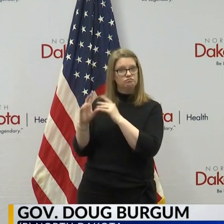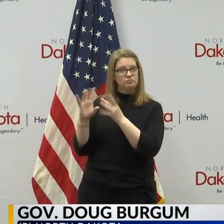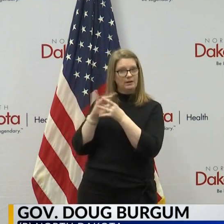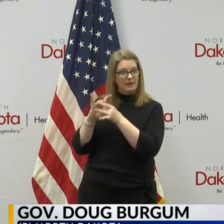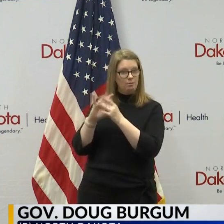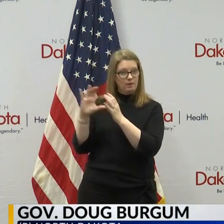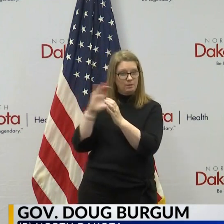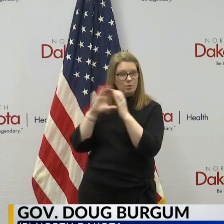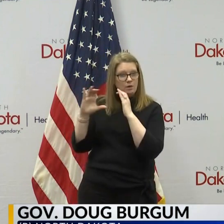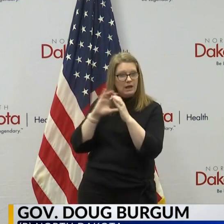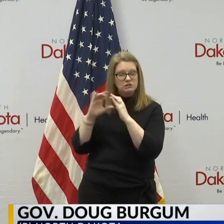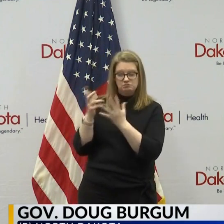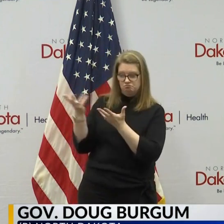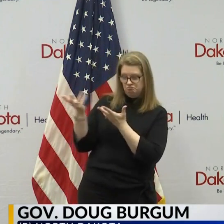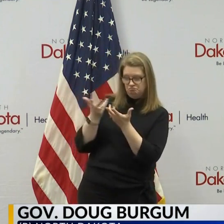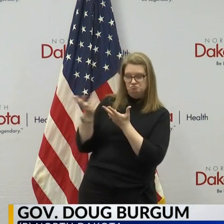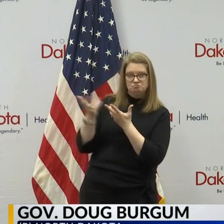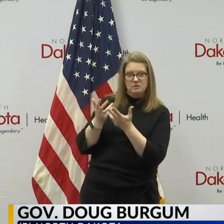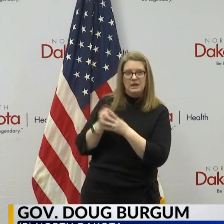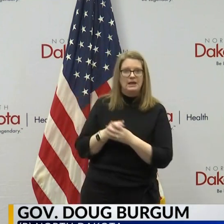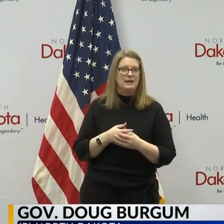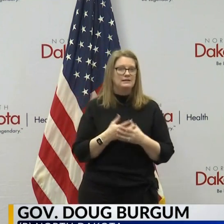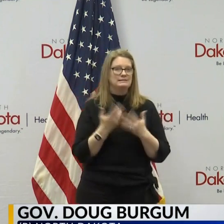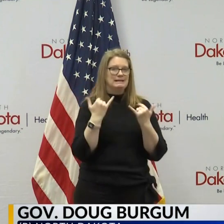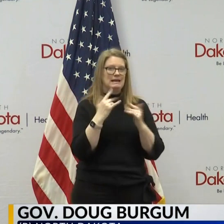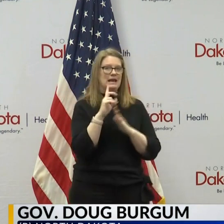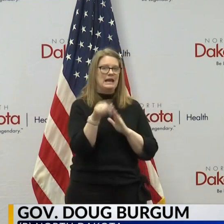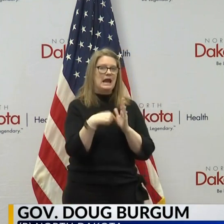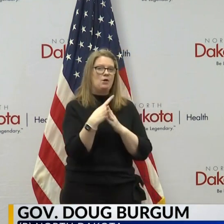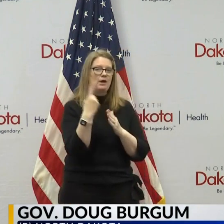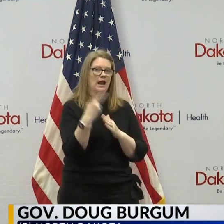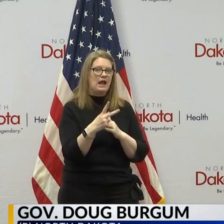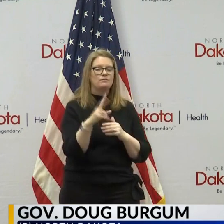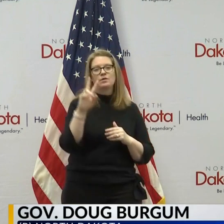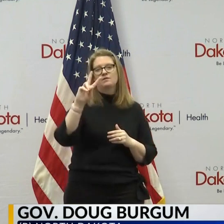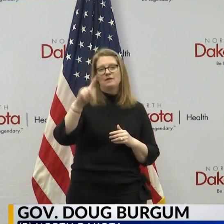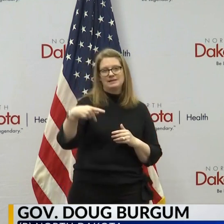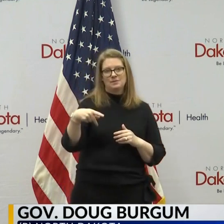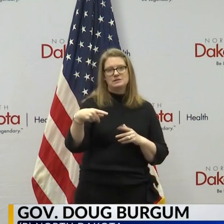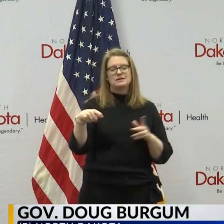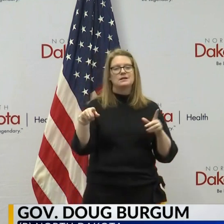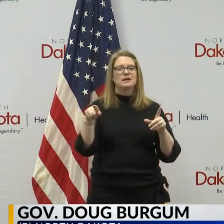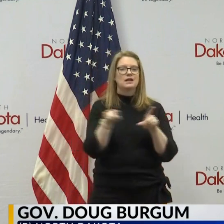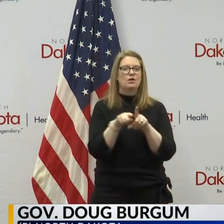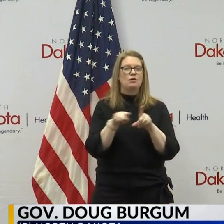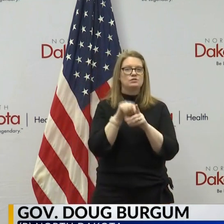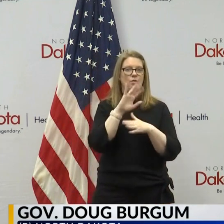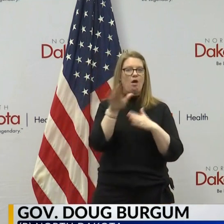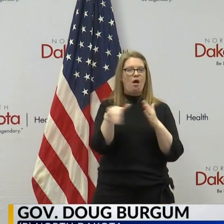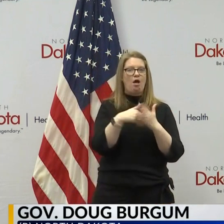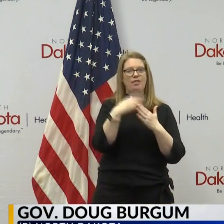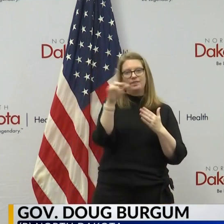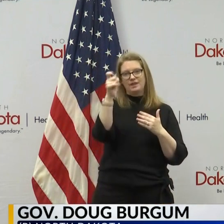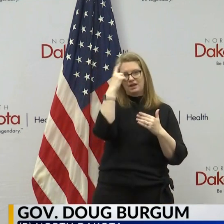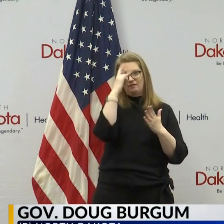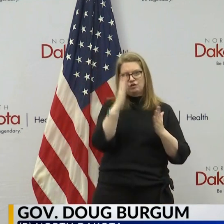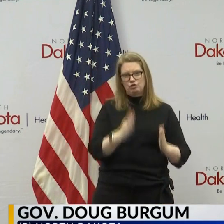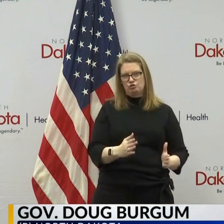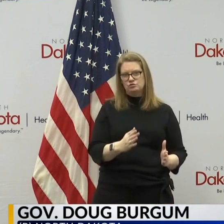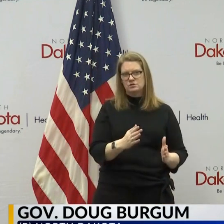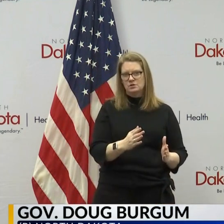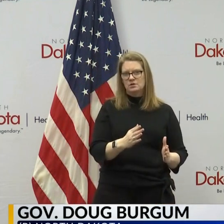communication with us. And again, today we had an hour-and-a-half long phone call with the vice president and all the governors from around the